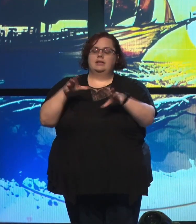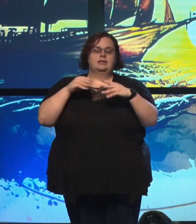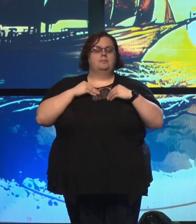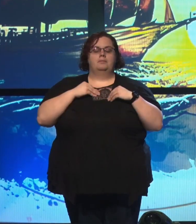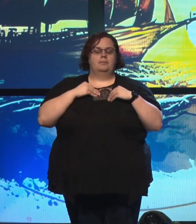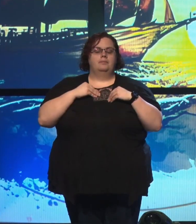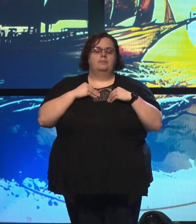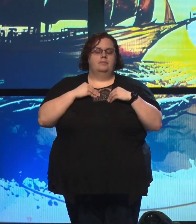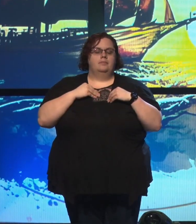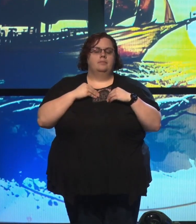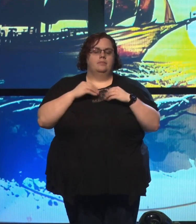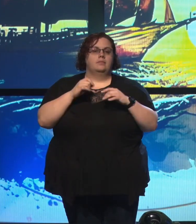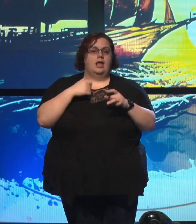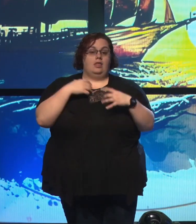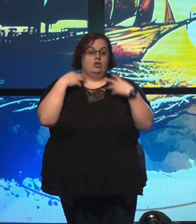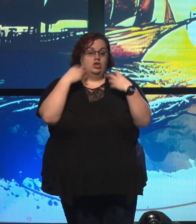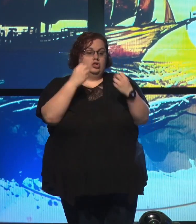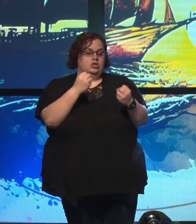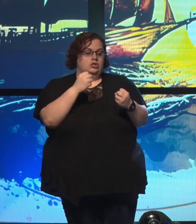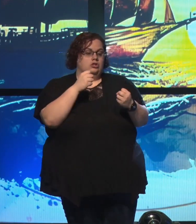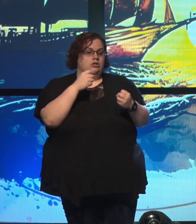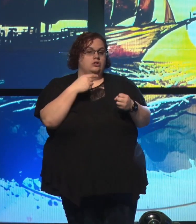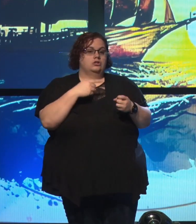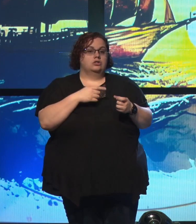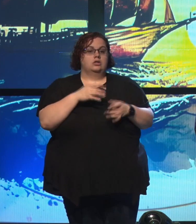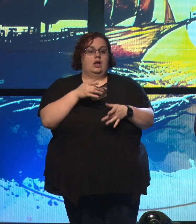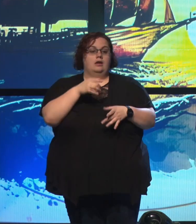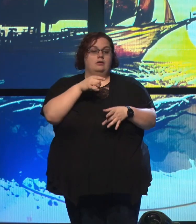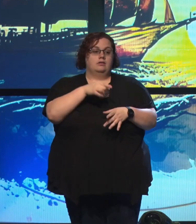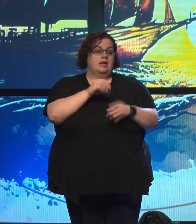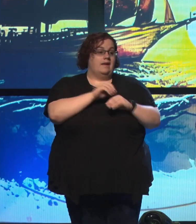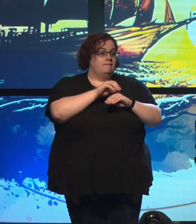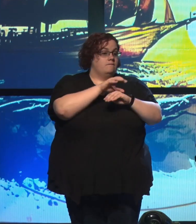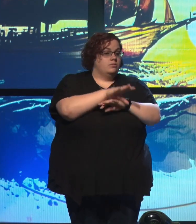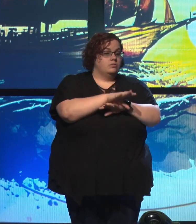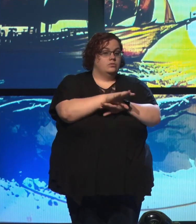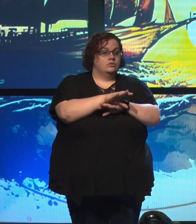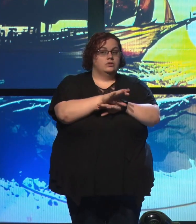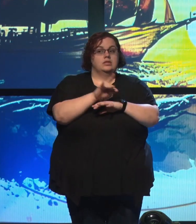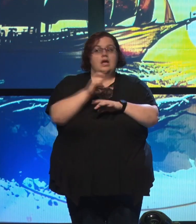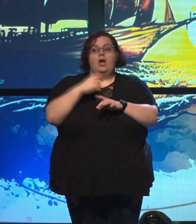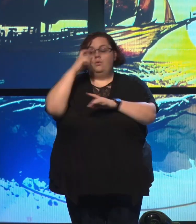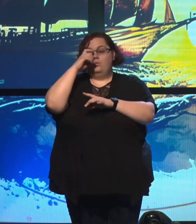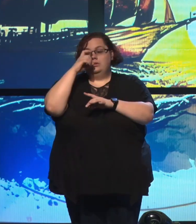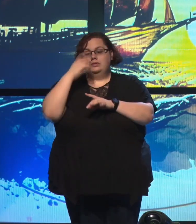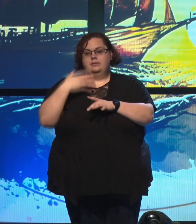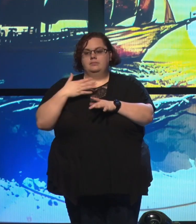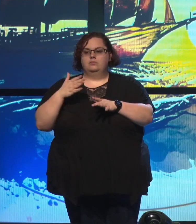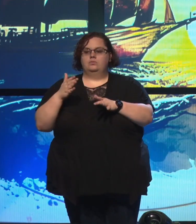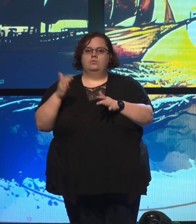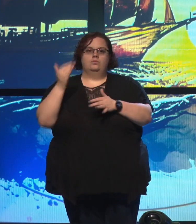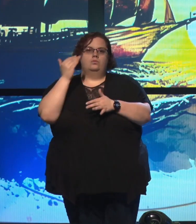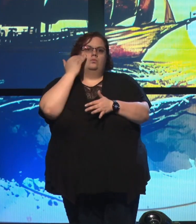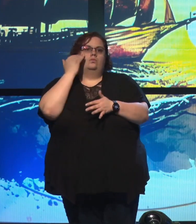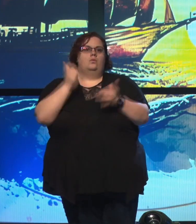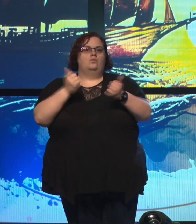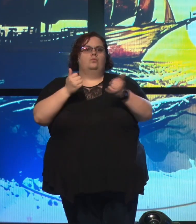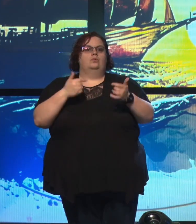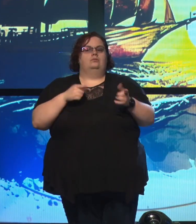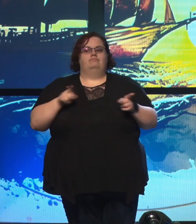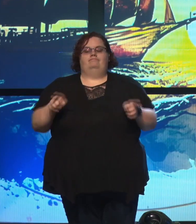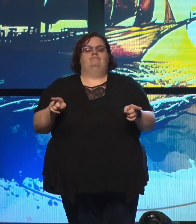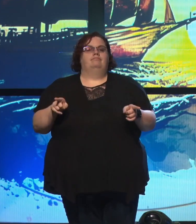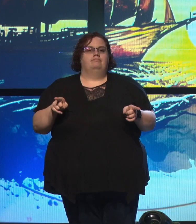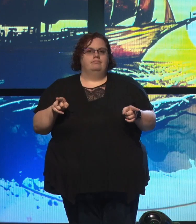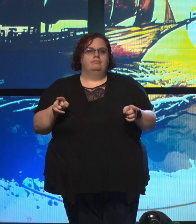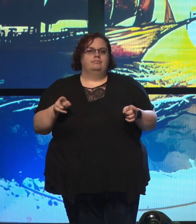that. And then give me the courage to know where I can actually influence. And I need the wisdom to know the difference. Maybe just something specific.